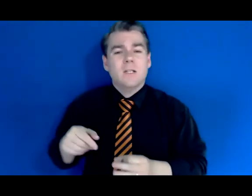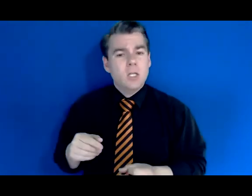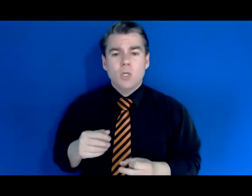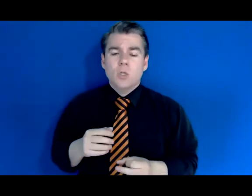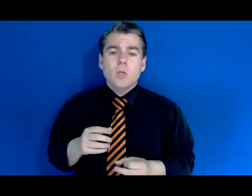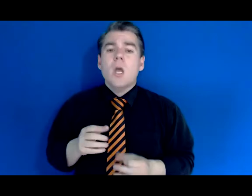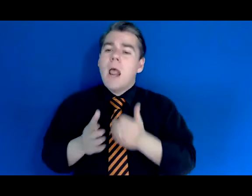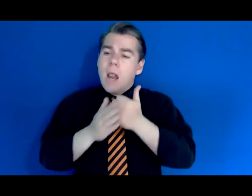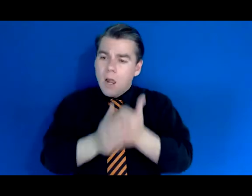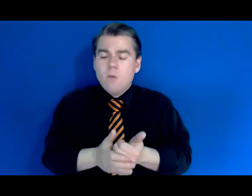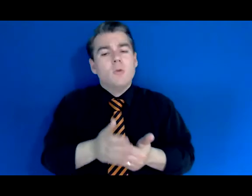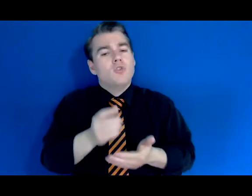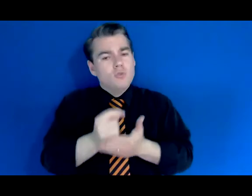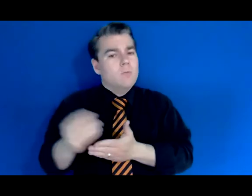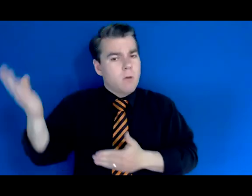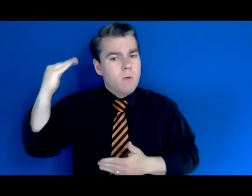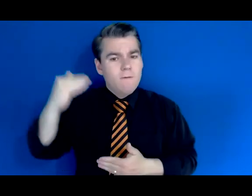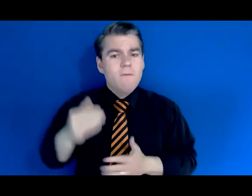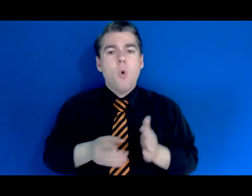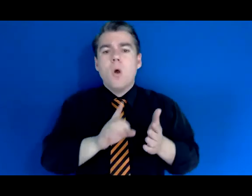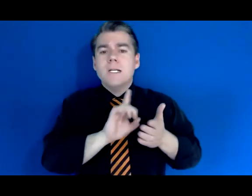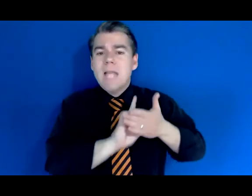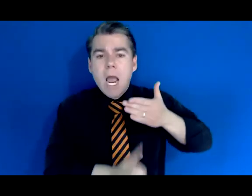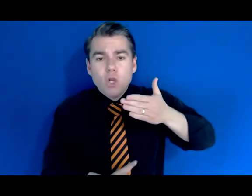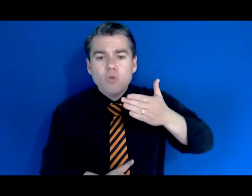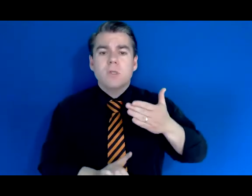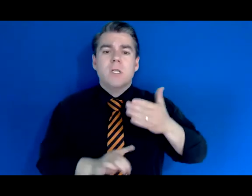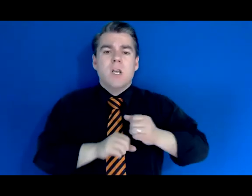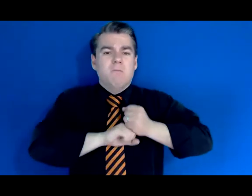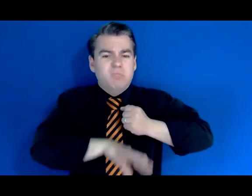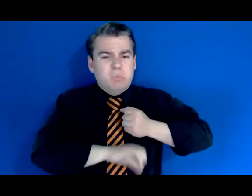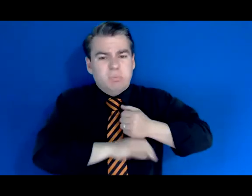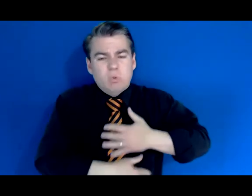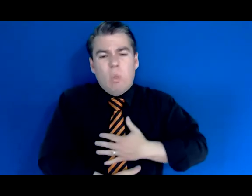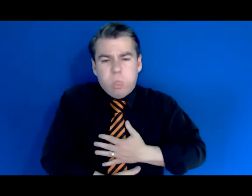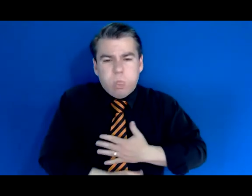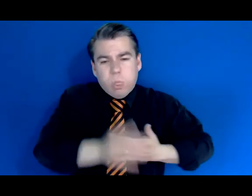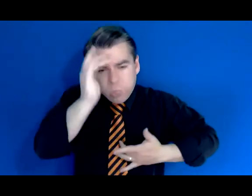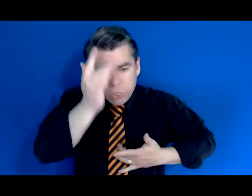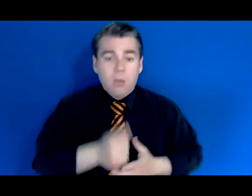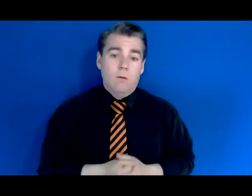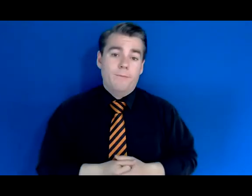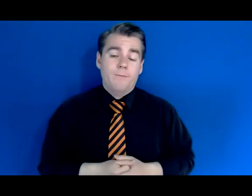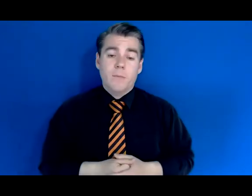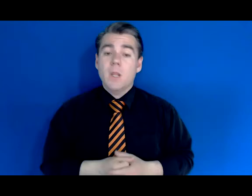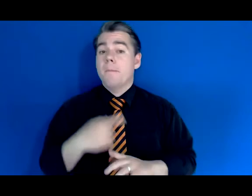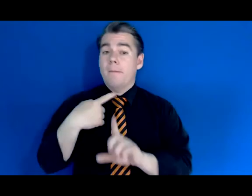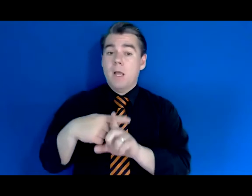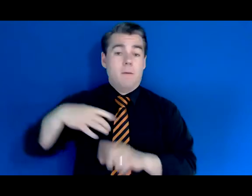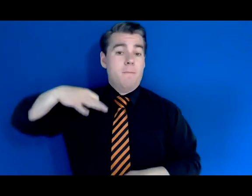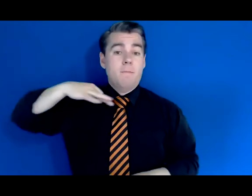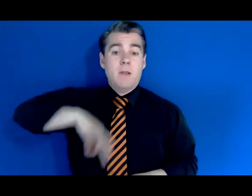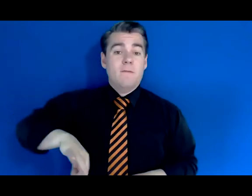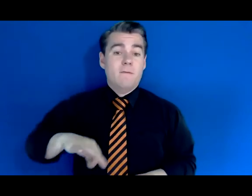of diarrhea and dysentery, as well as having the added benefit in the treatment of